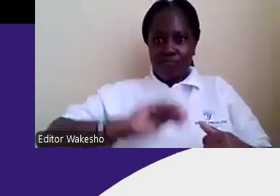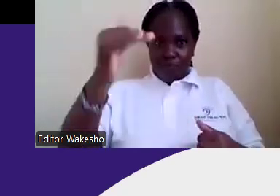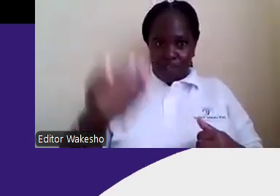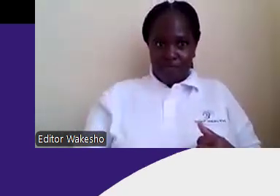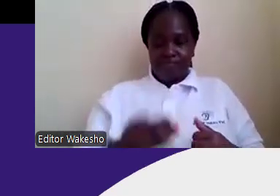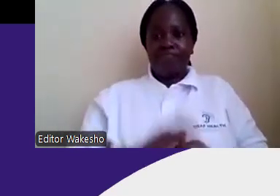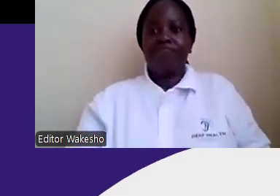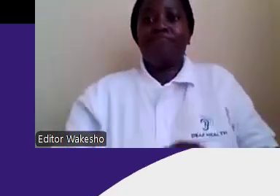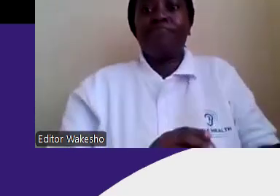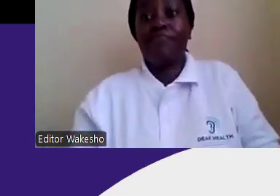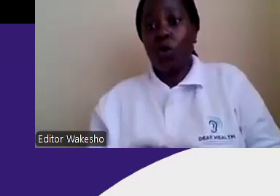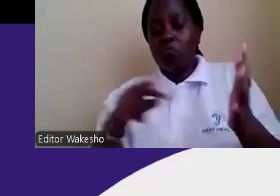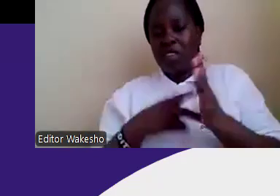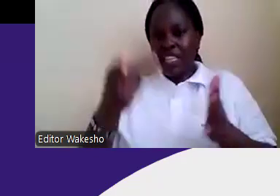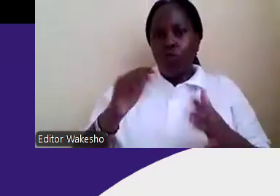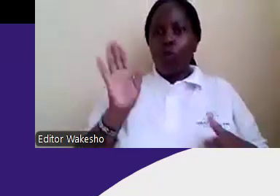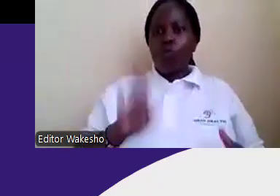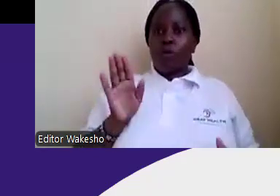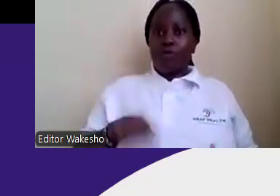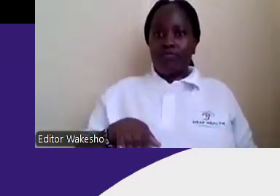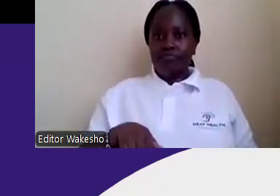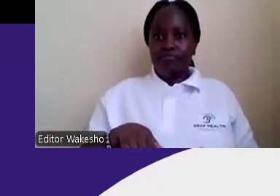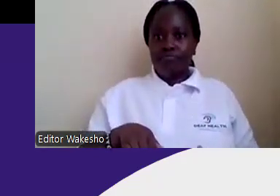last trimester. And you'd find